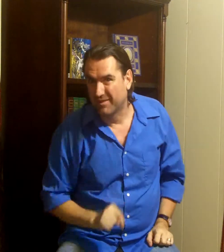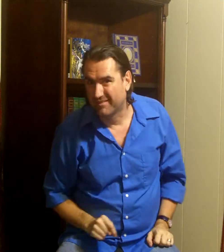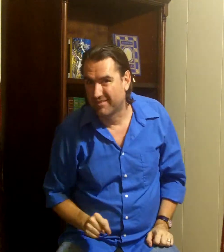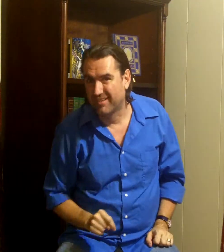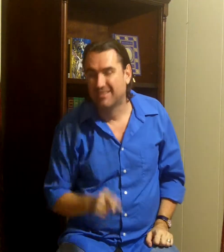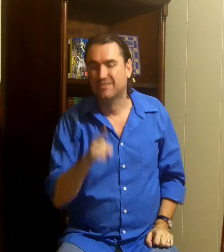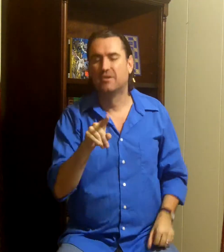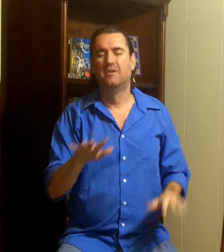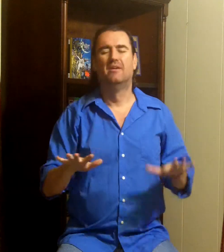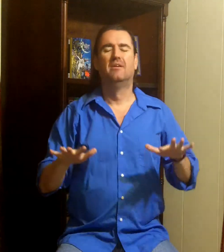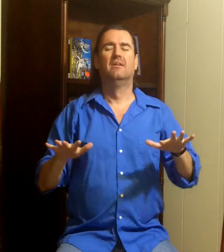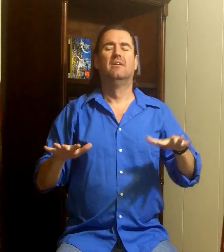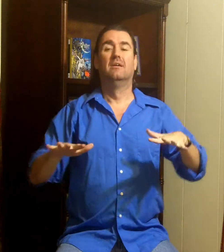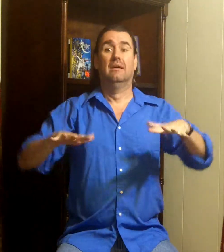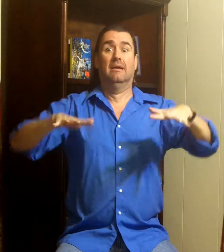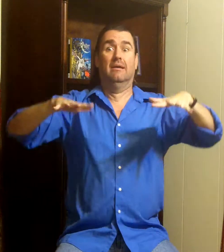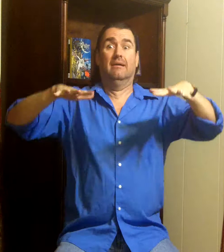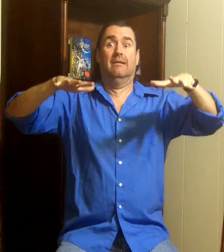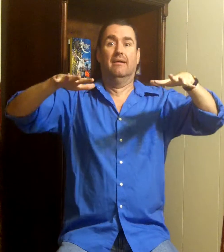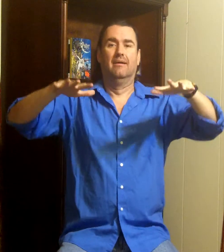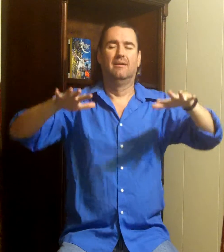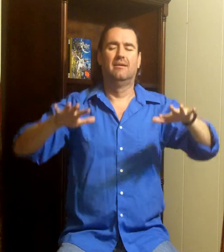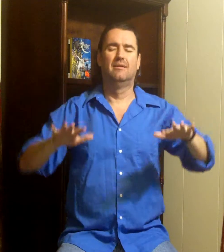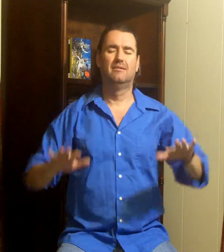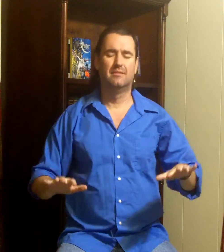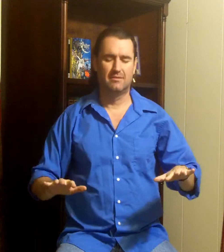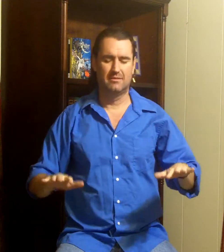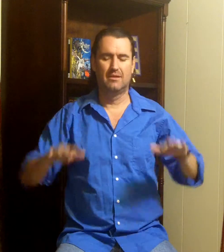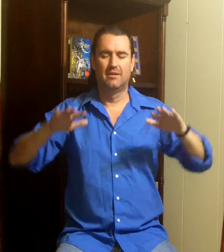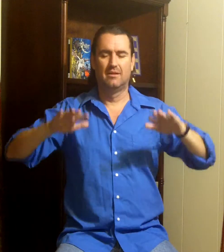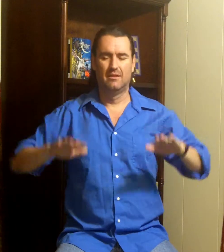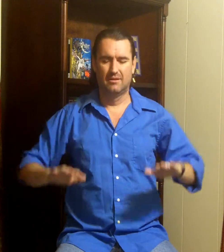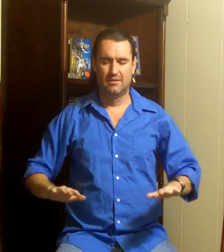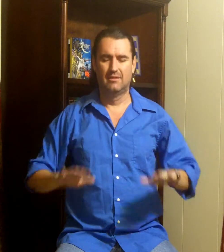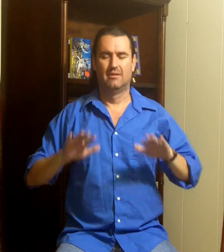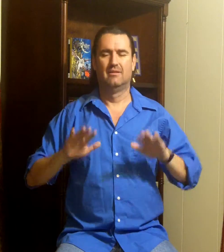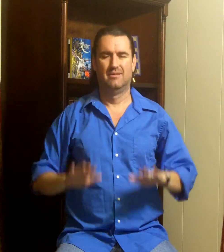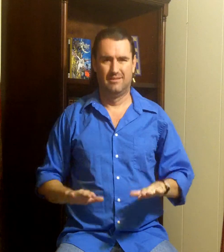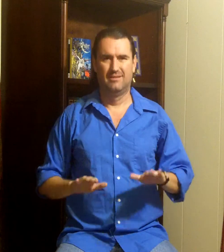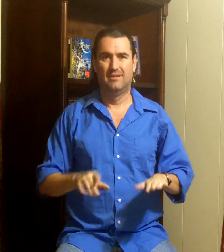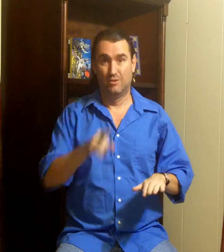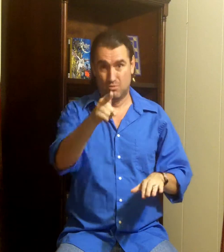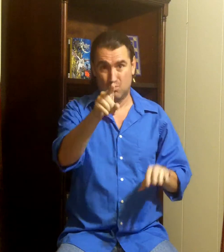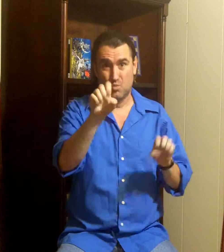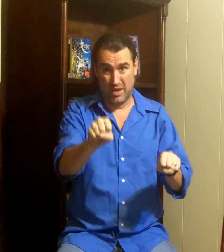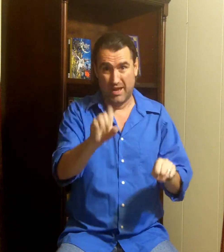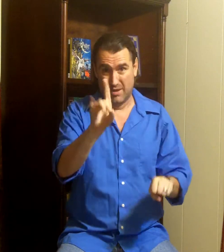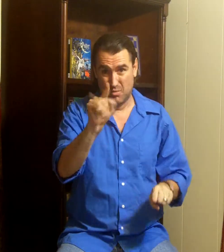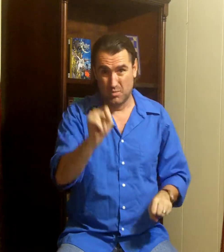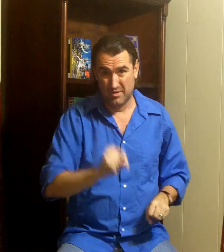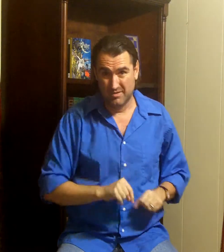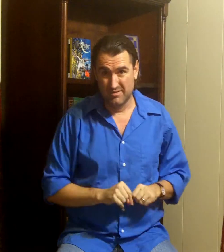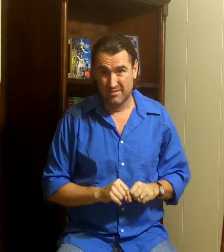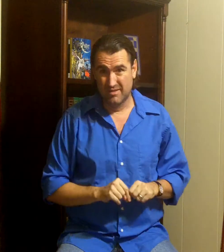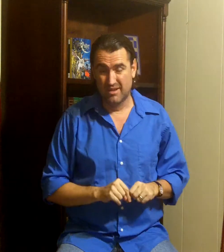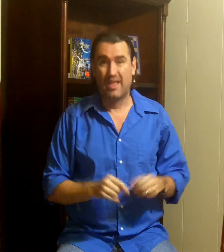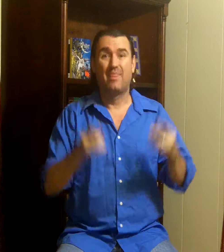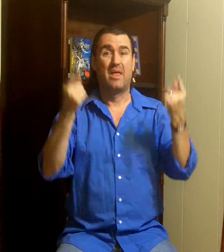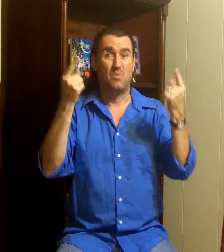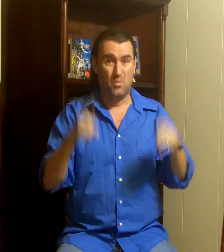nerves down. You'll be successful. You can do it. And then when you do it, you'll feel pride